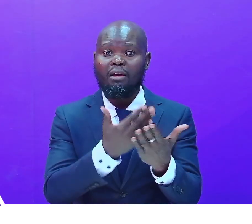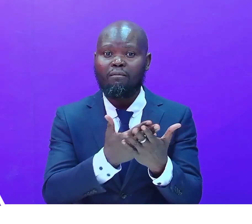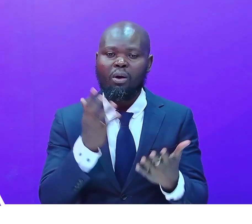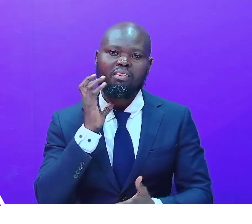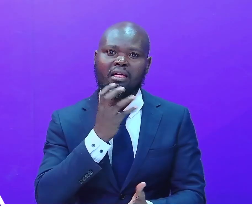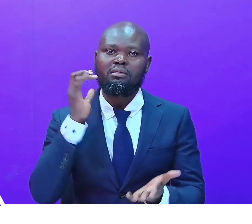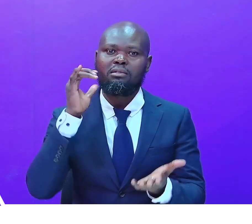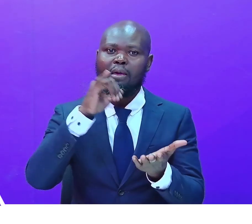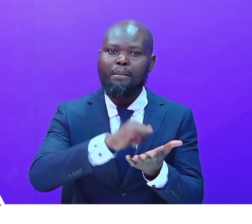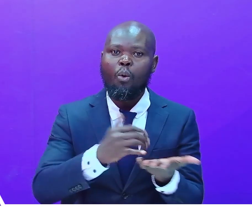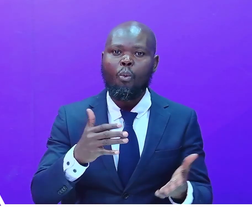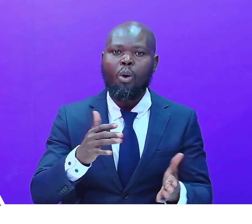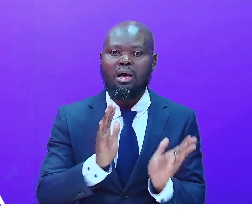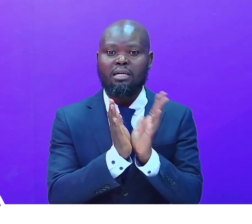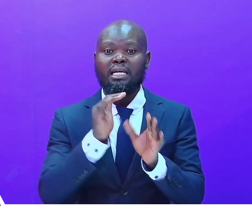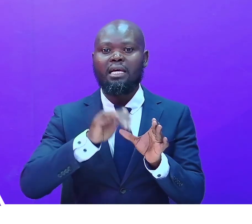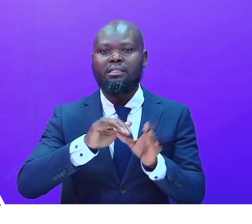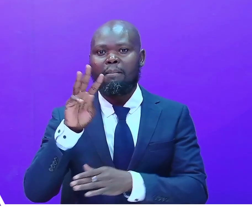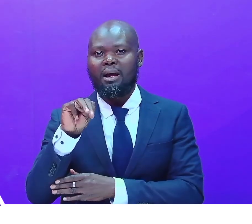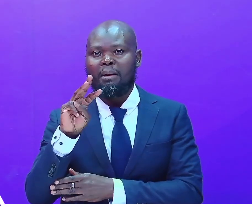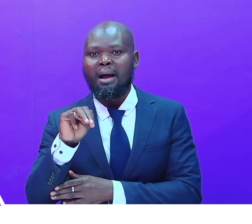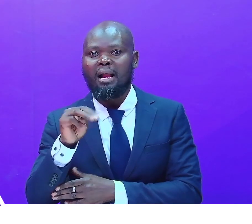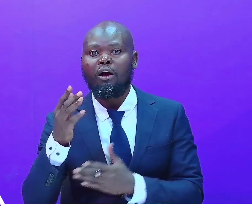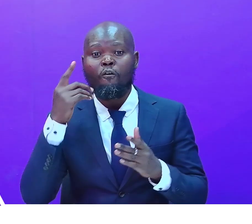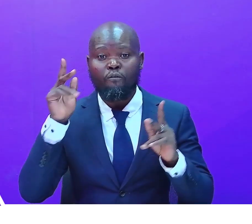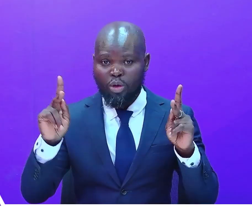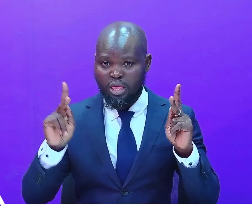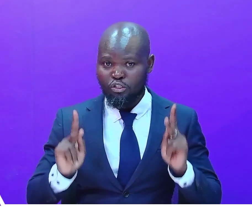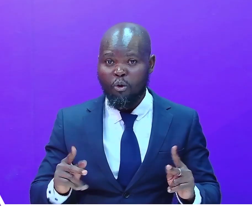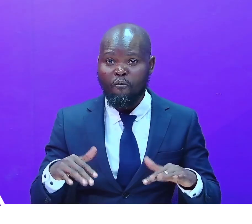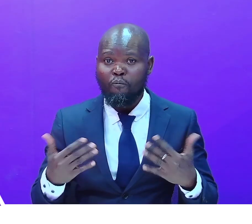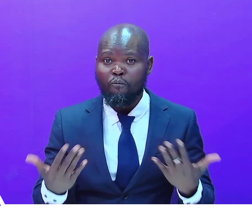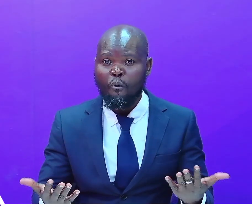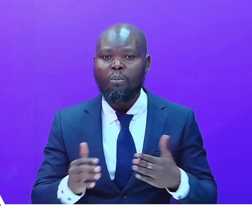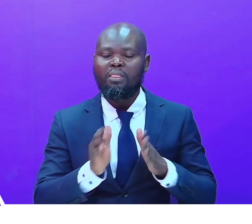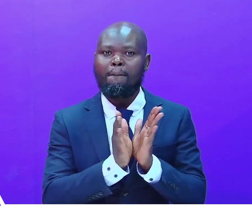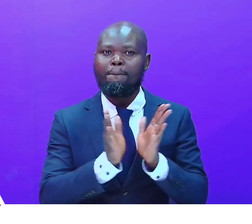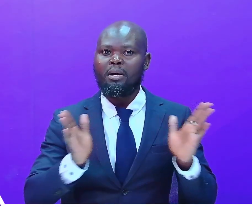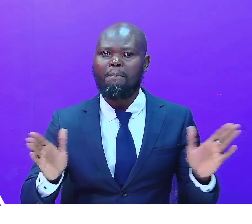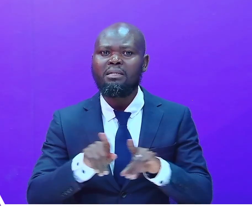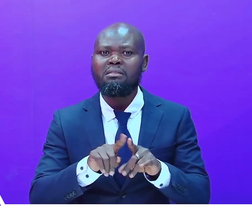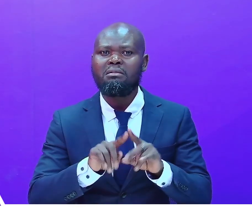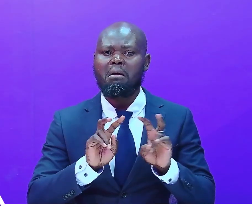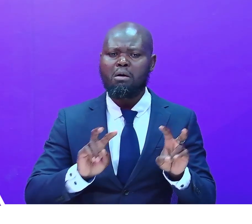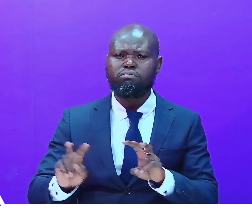the former Prime Minister Raila Odinga earlier today arrived at Jomo Kenyatta International Stadium